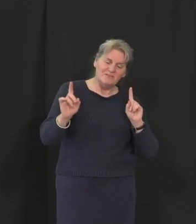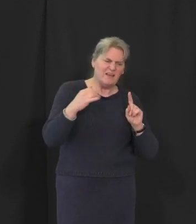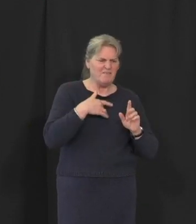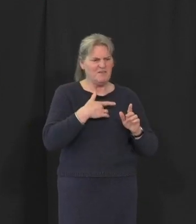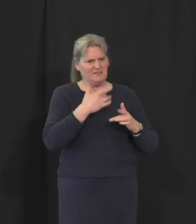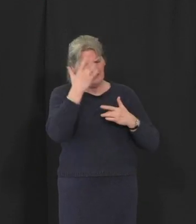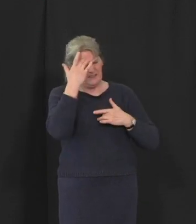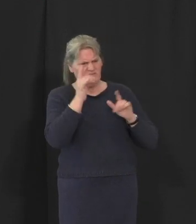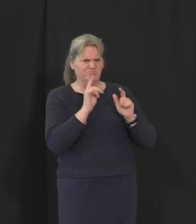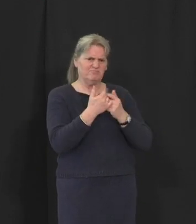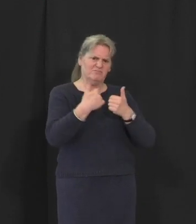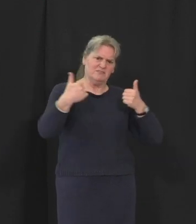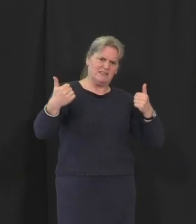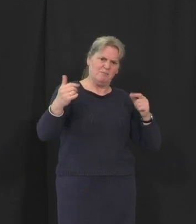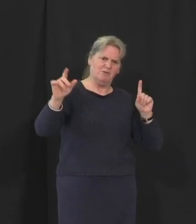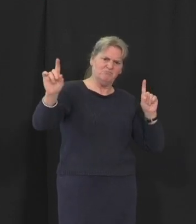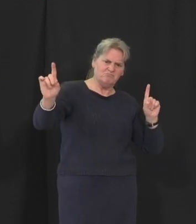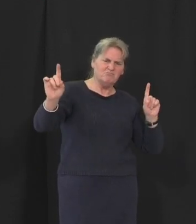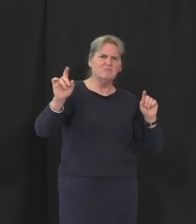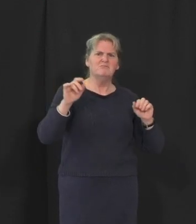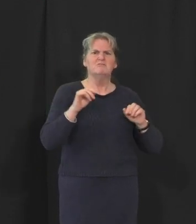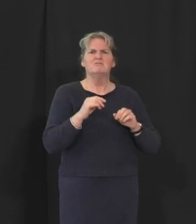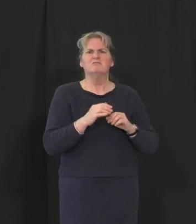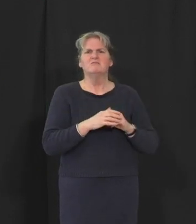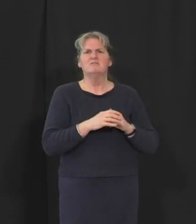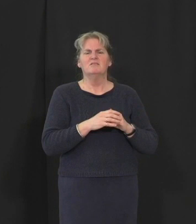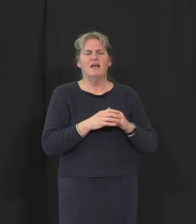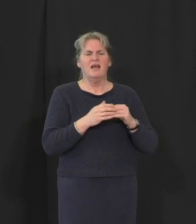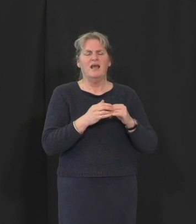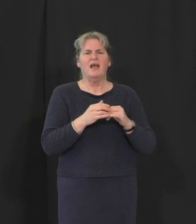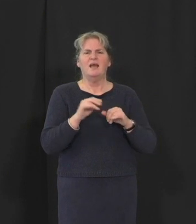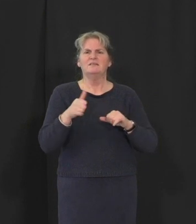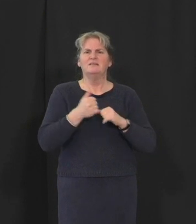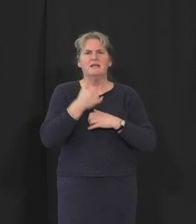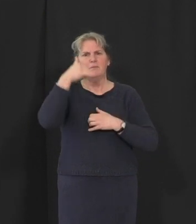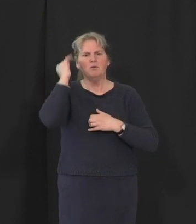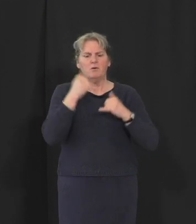you're sick, and the border restrictions, which are